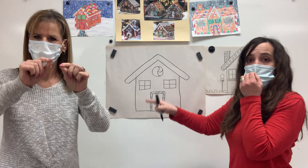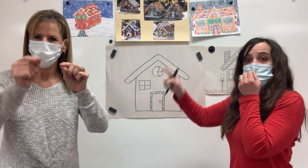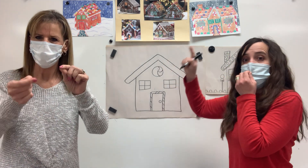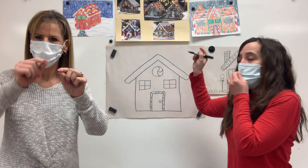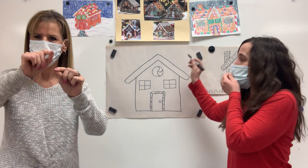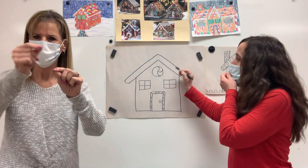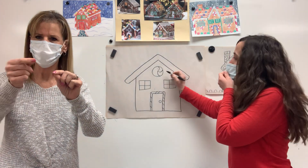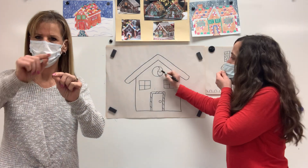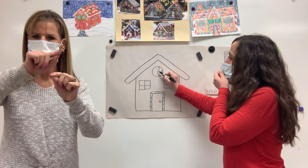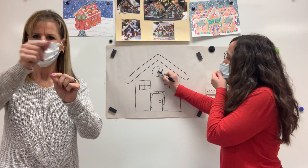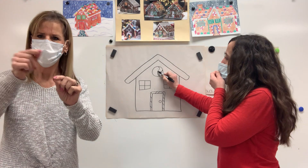just gonna go all the way around,